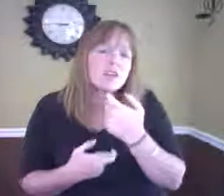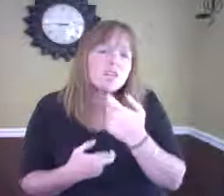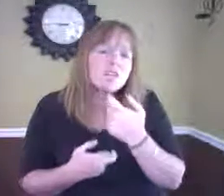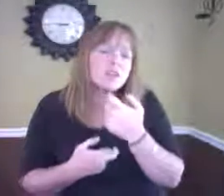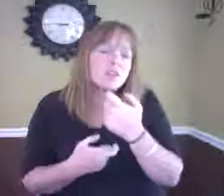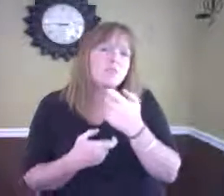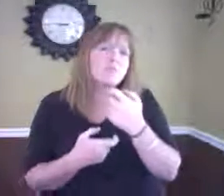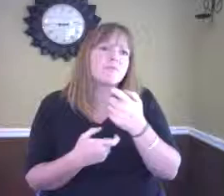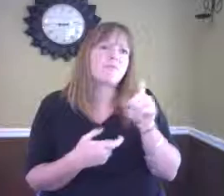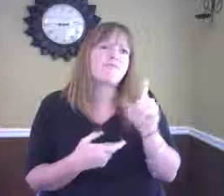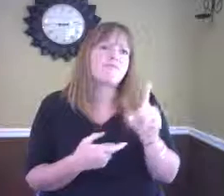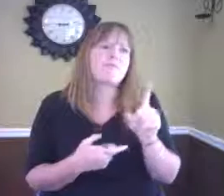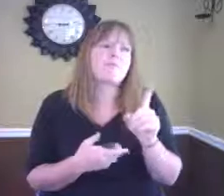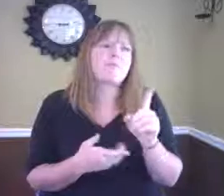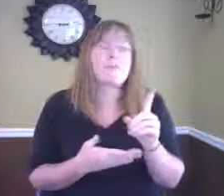names. So,